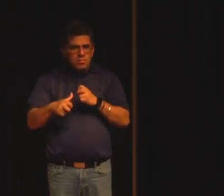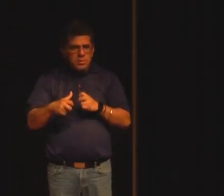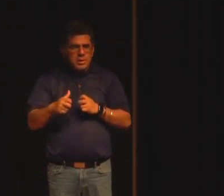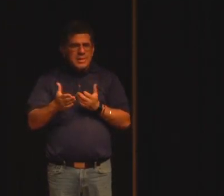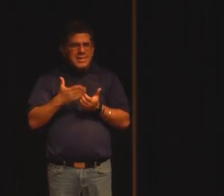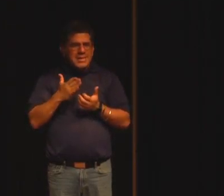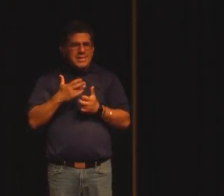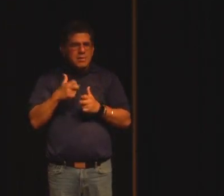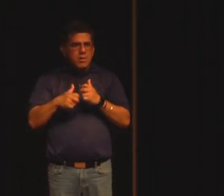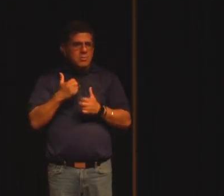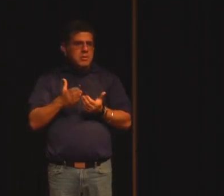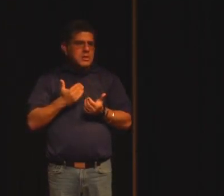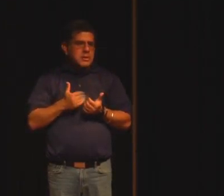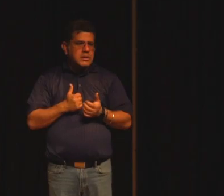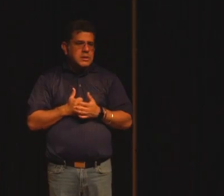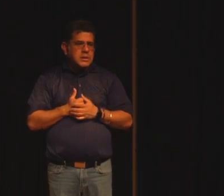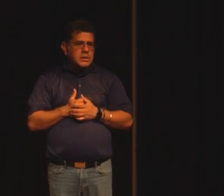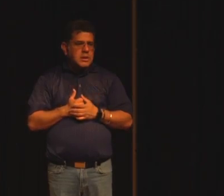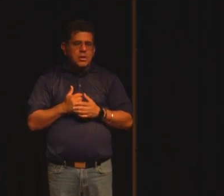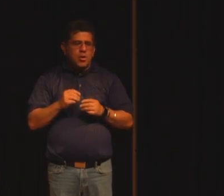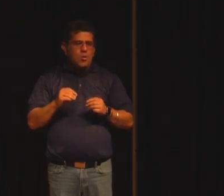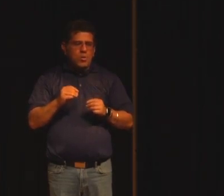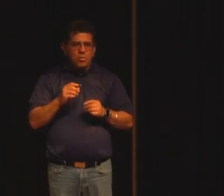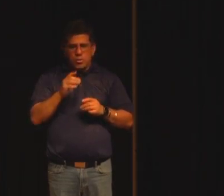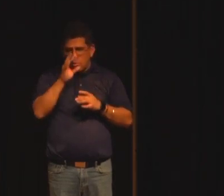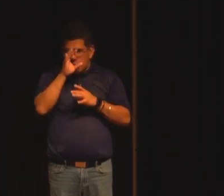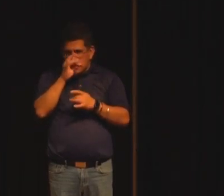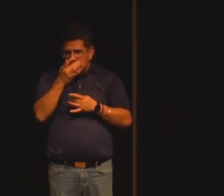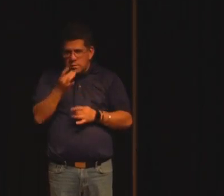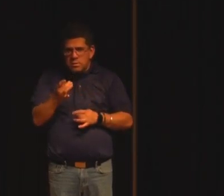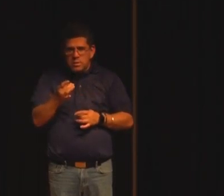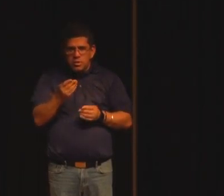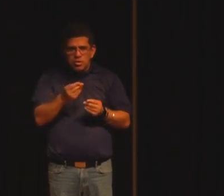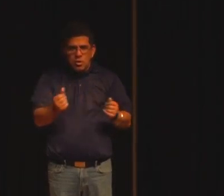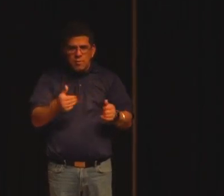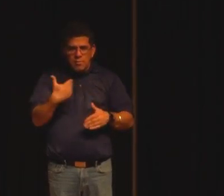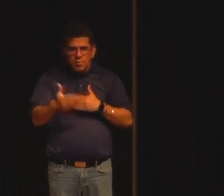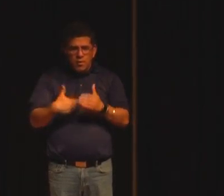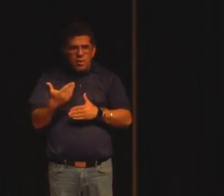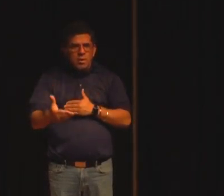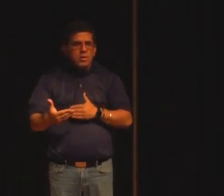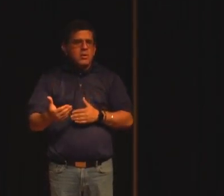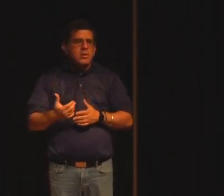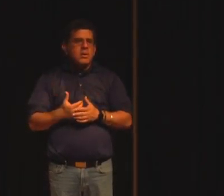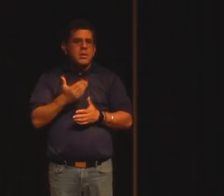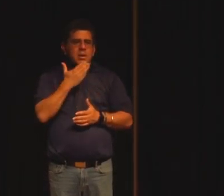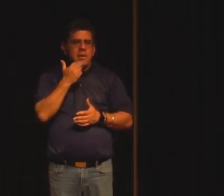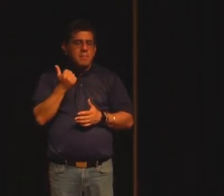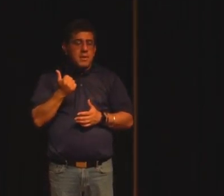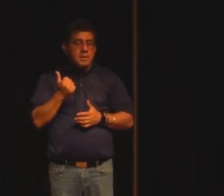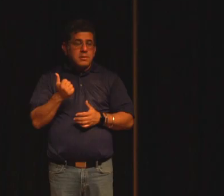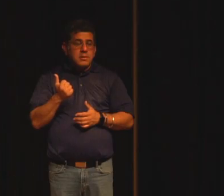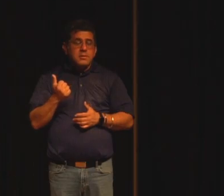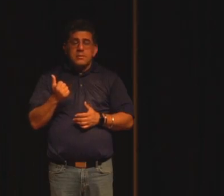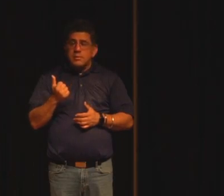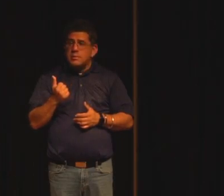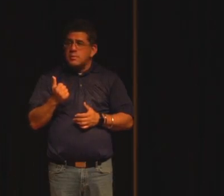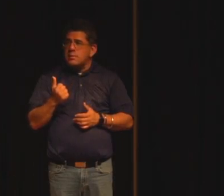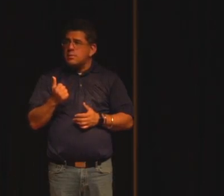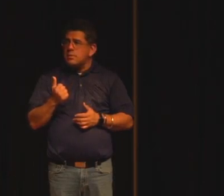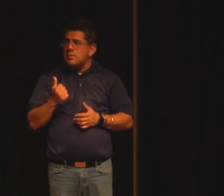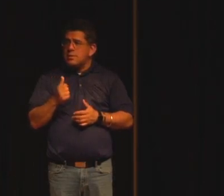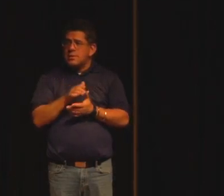easy problems are easy. They don't hold your attention. You solve them, you move on. The best place to be in as a researcher is in a place where